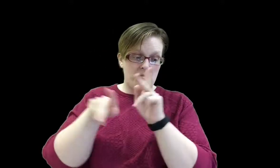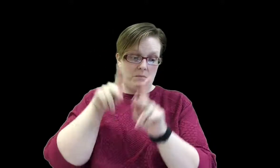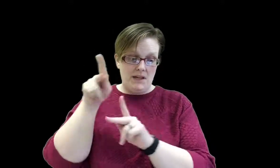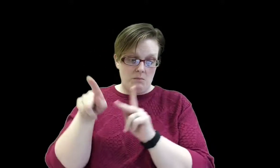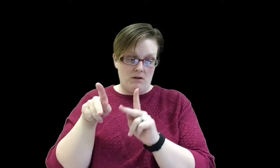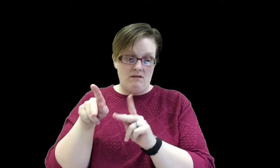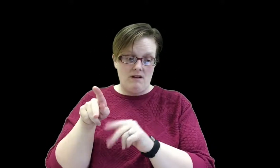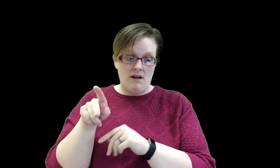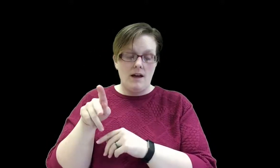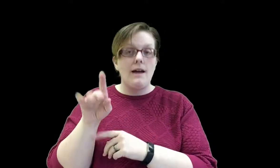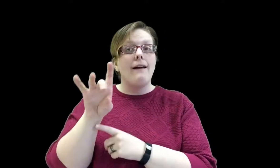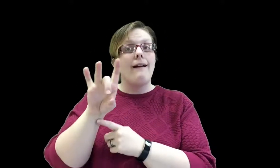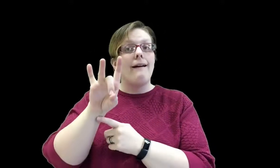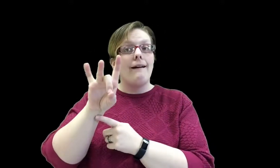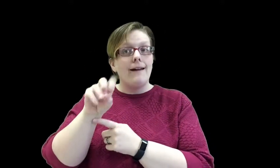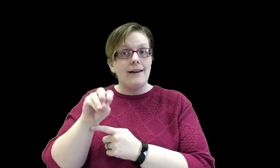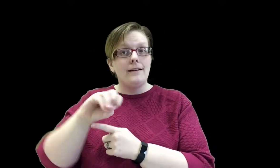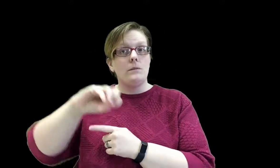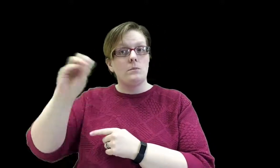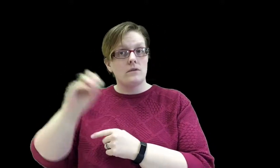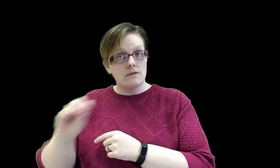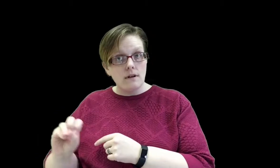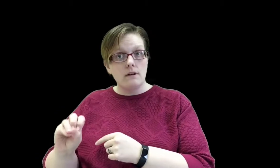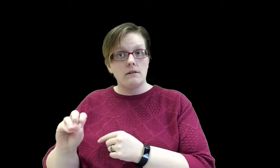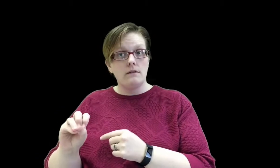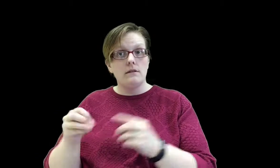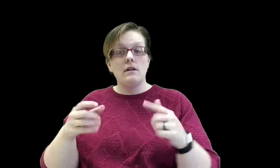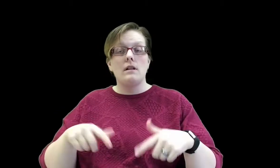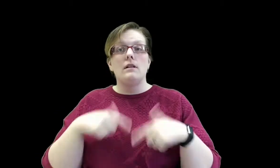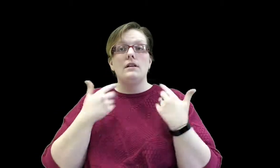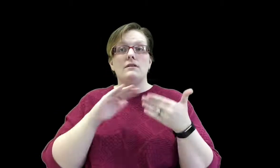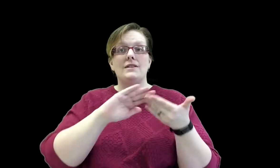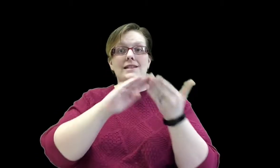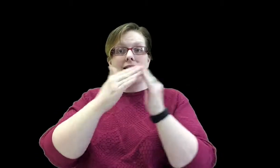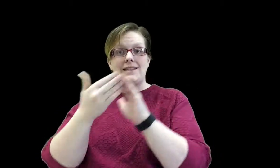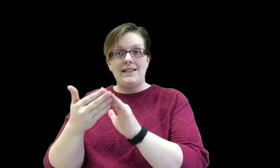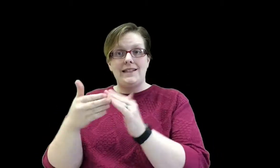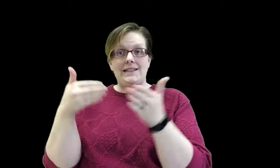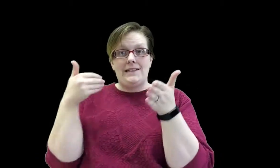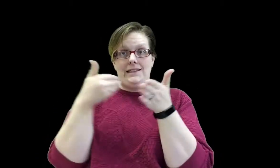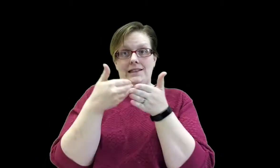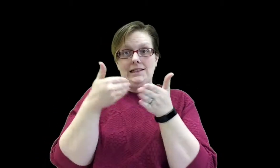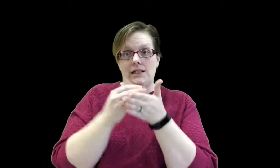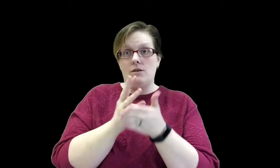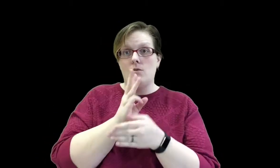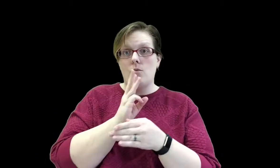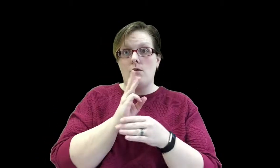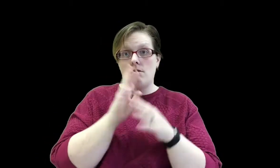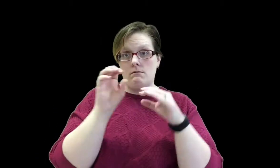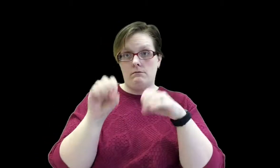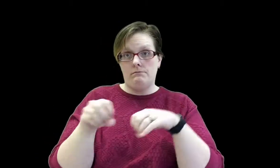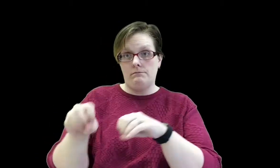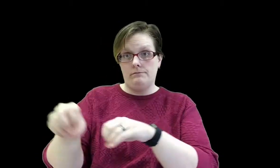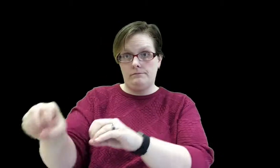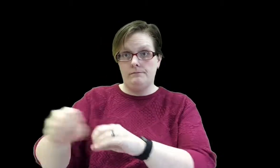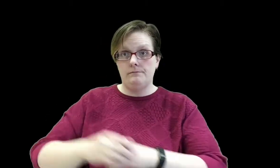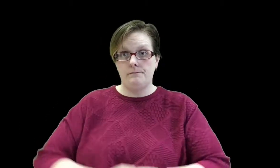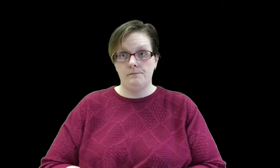million people live in South Korea. 80% of them live in the cities near the water.